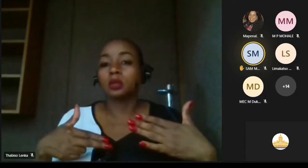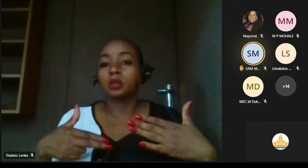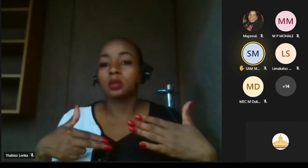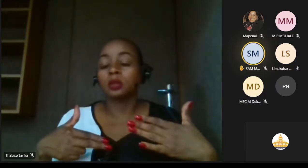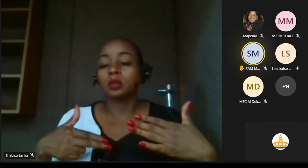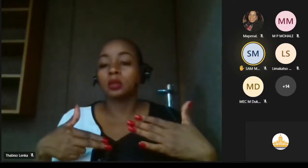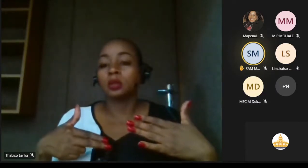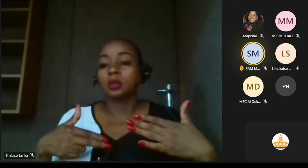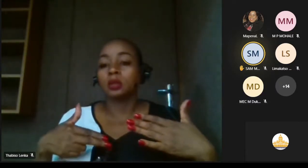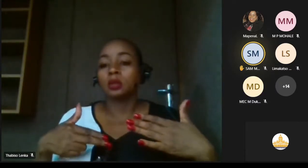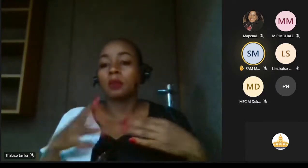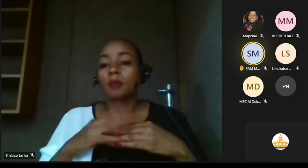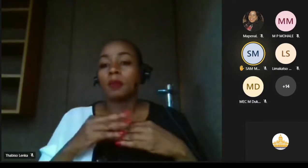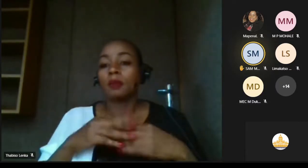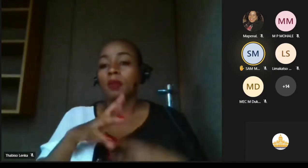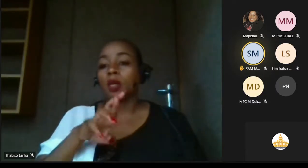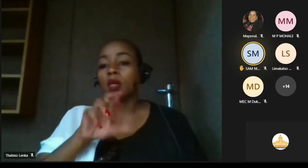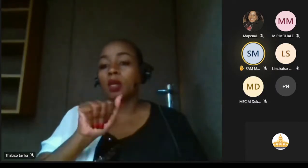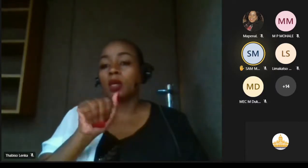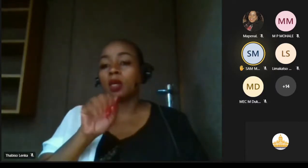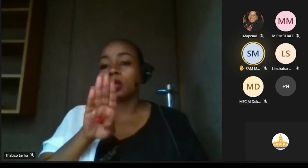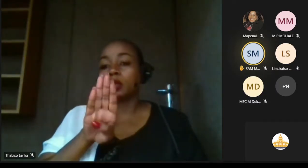Honorable Khadebe.